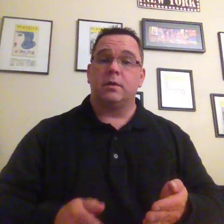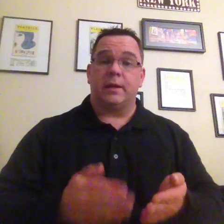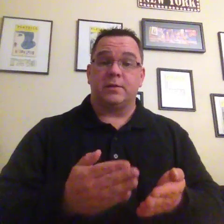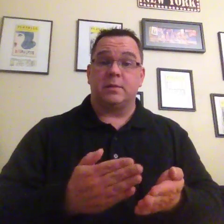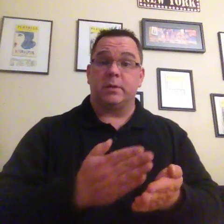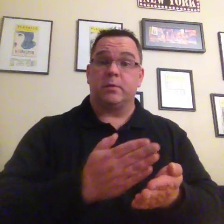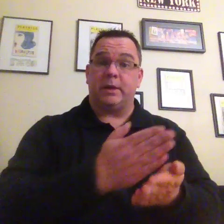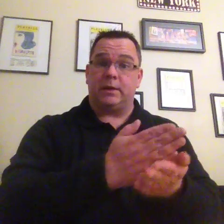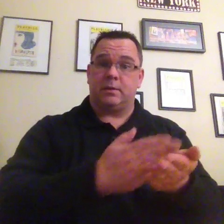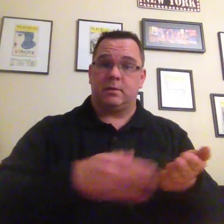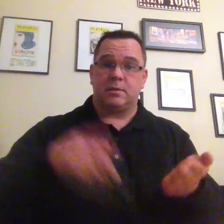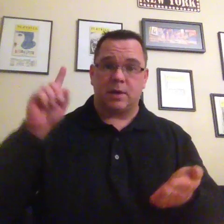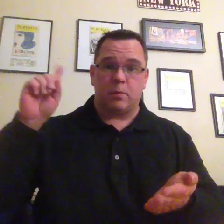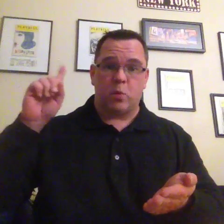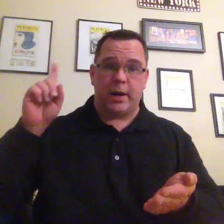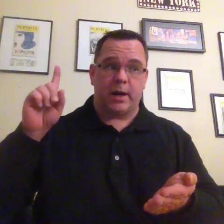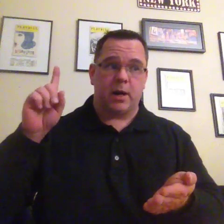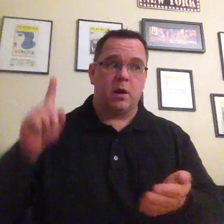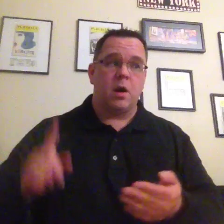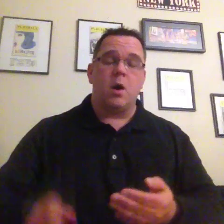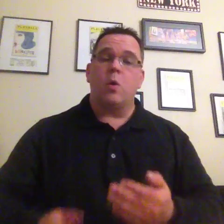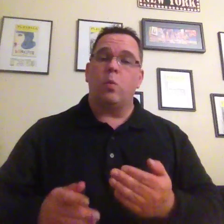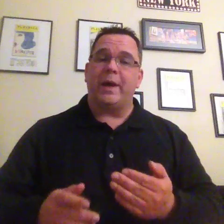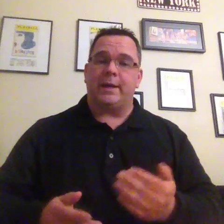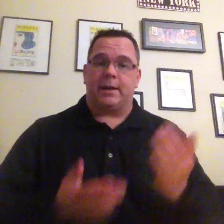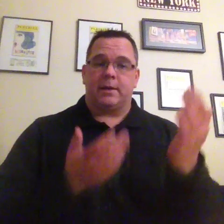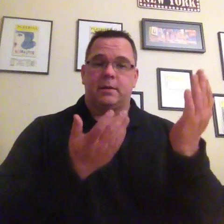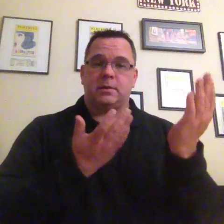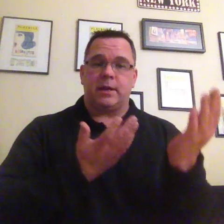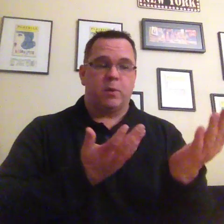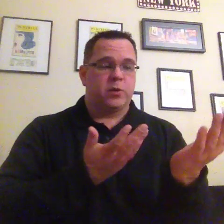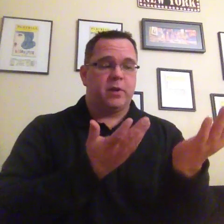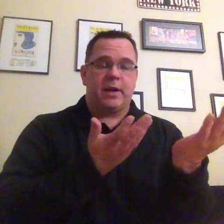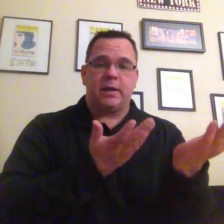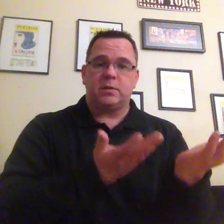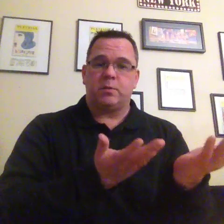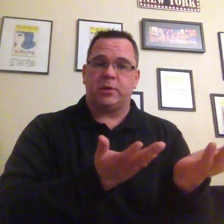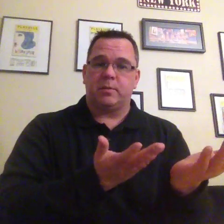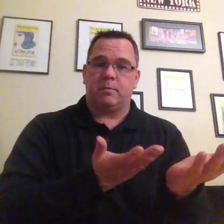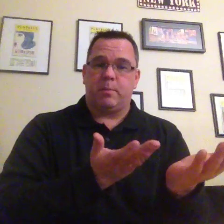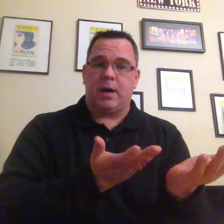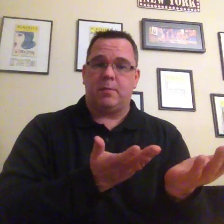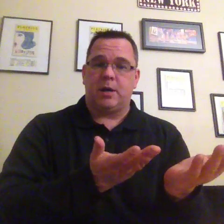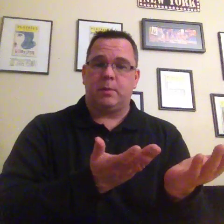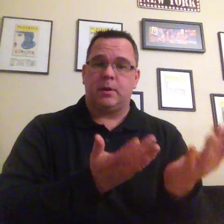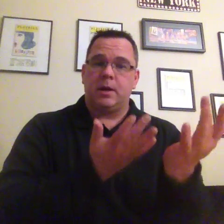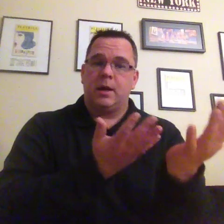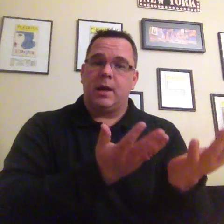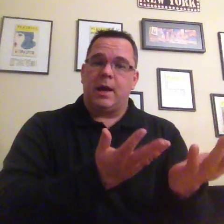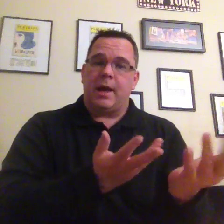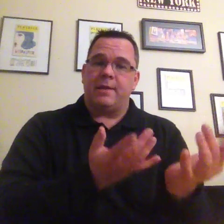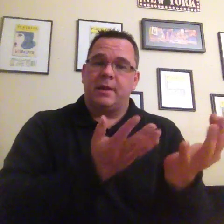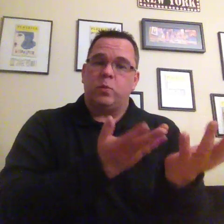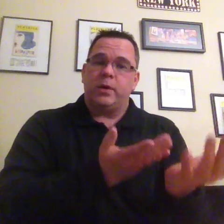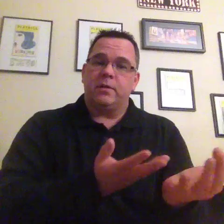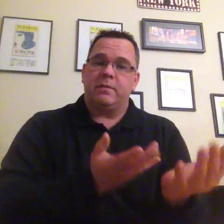Then you simply repeat, somewhere, waiting. Take both of your hands, put them palm up, and then wiggle the